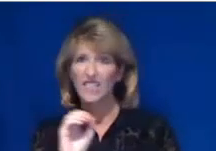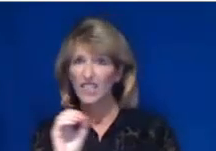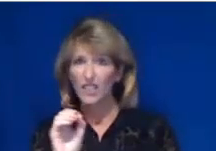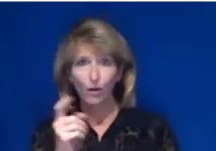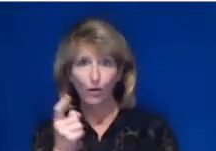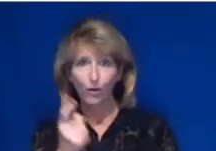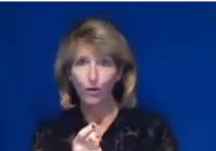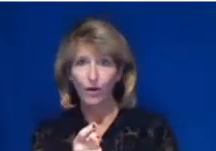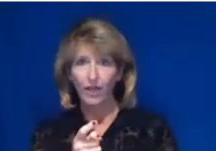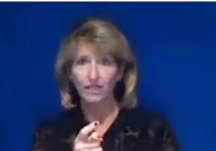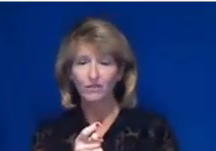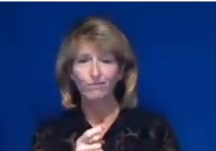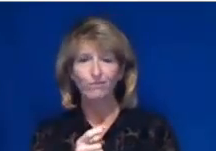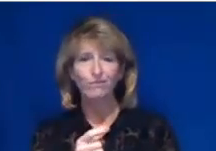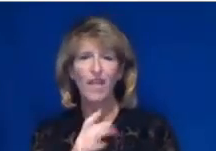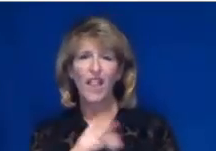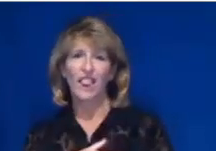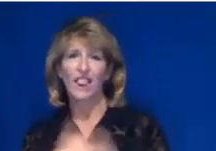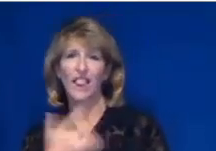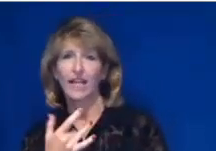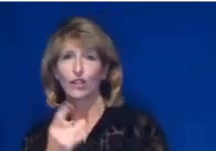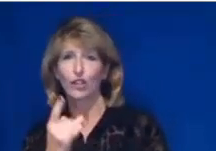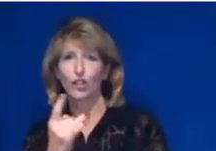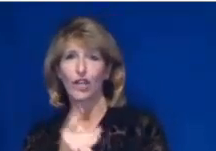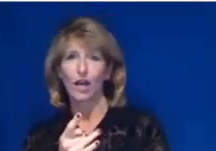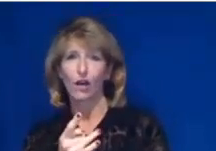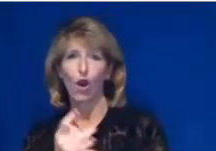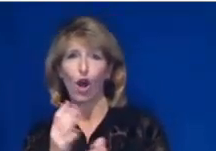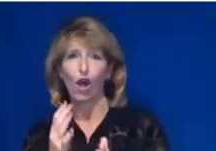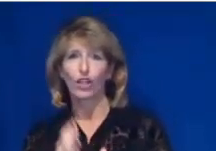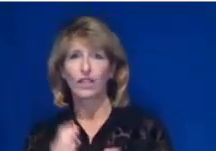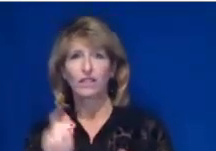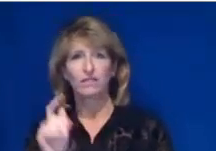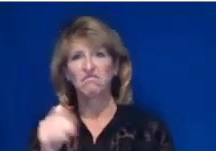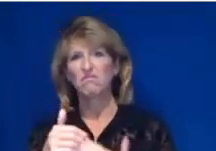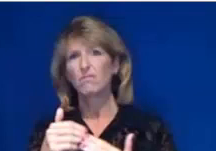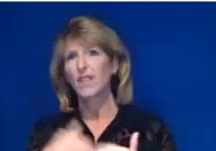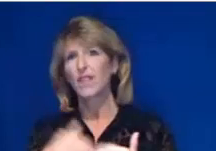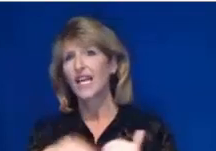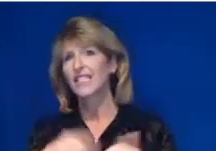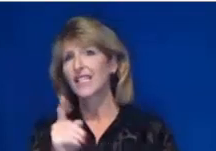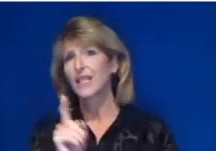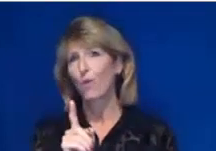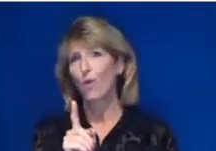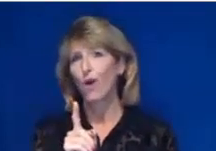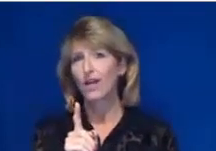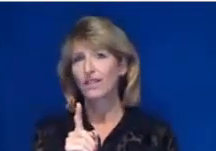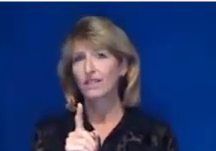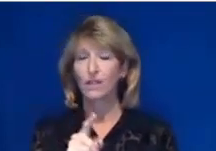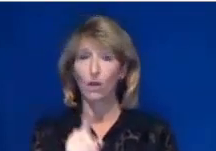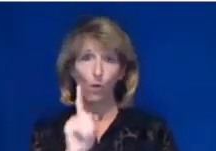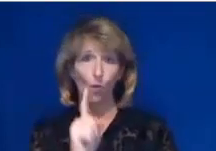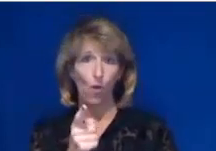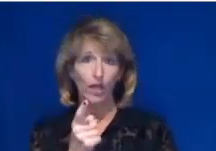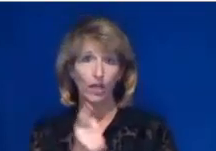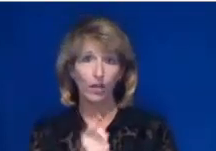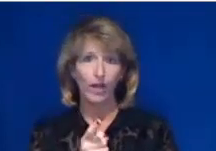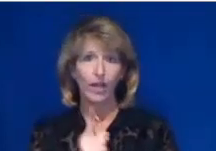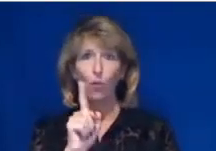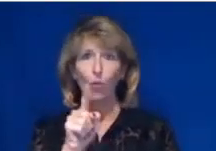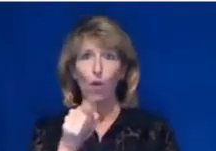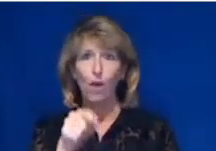and compare them to the following chart. If there is 0 correct, the likelihood of being an alcoholic is less than